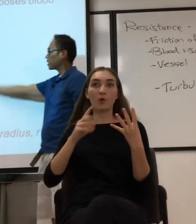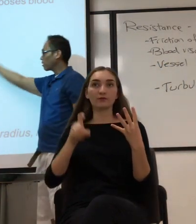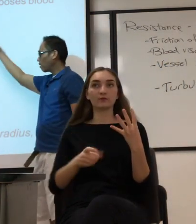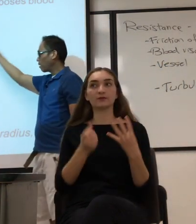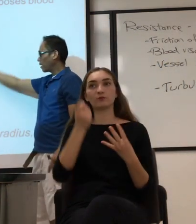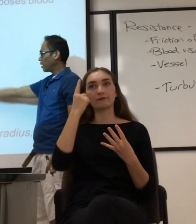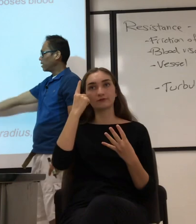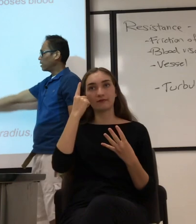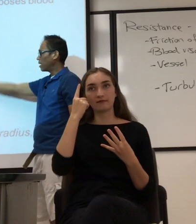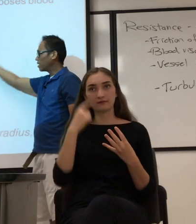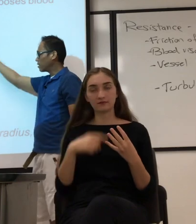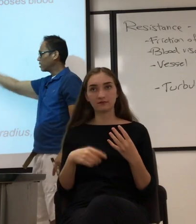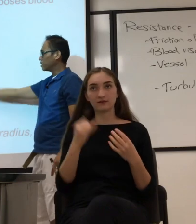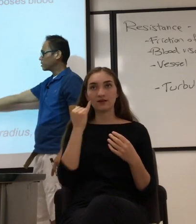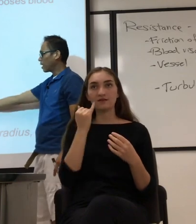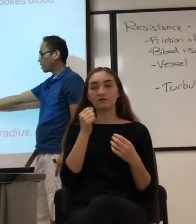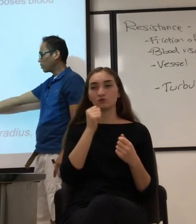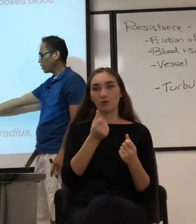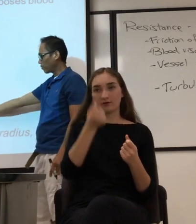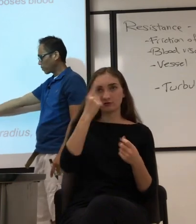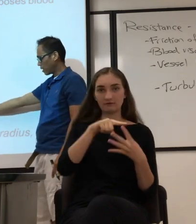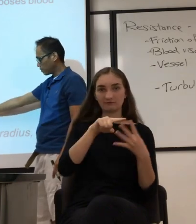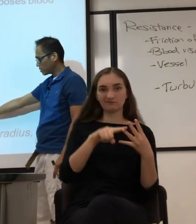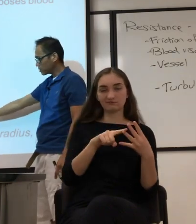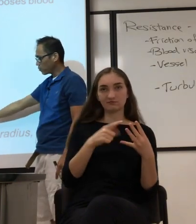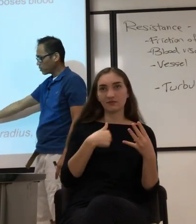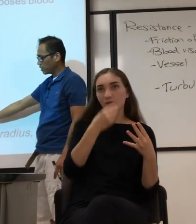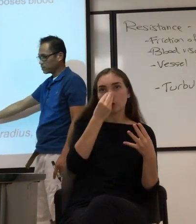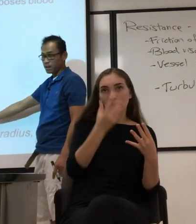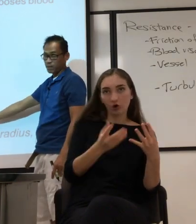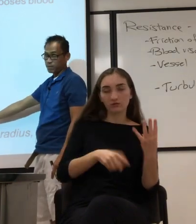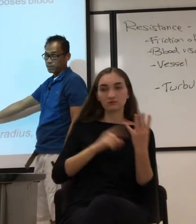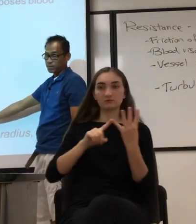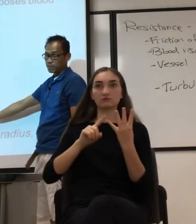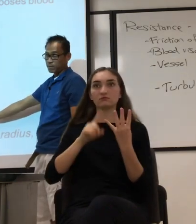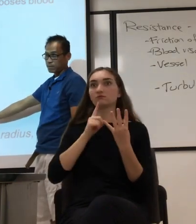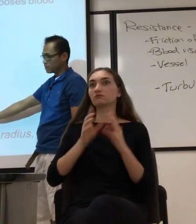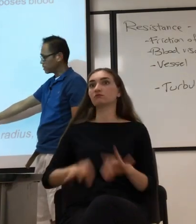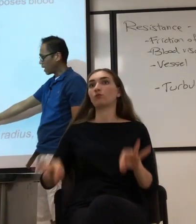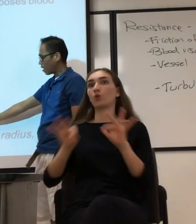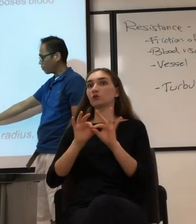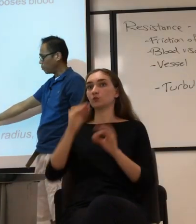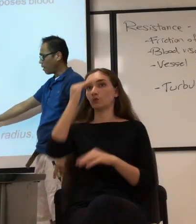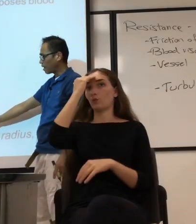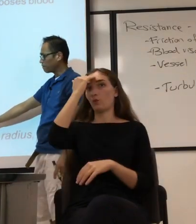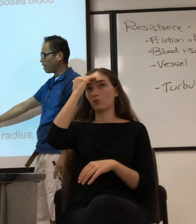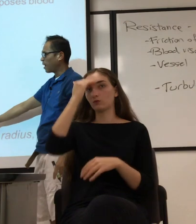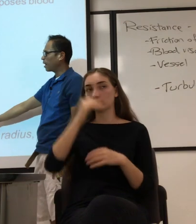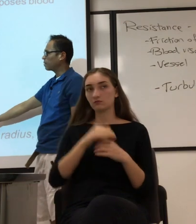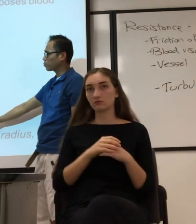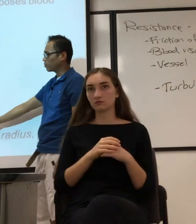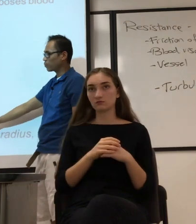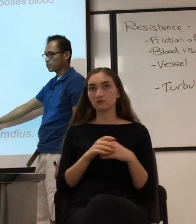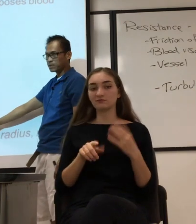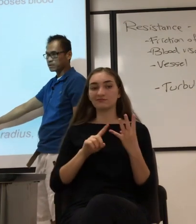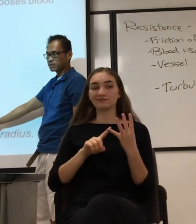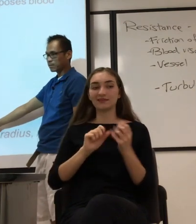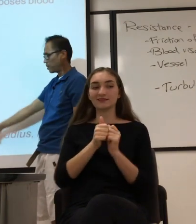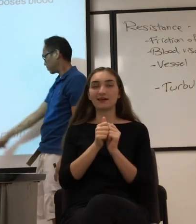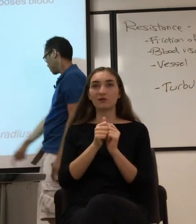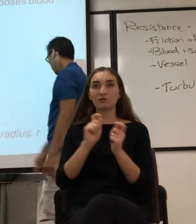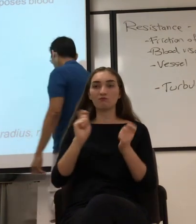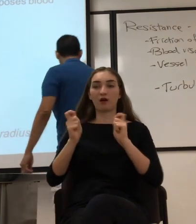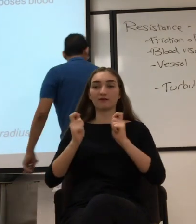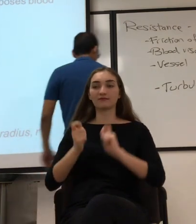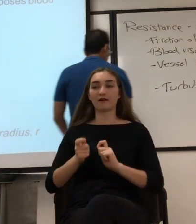don't understand any of these, I really don't care. This is the one you need to know. This is how you modify peripheral resistance